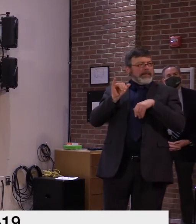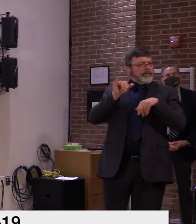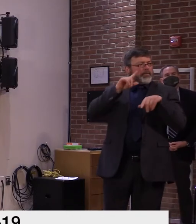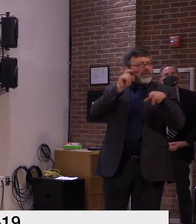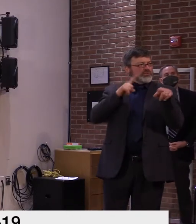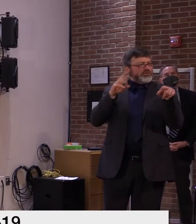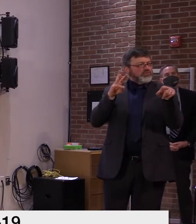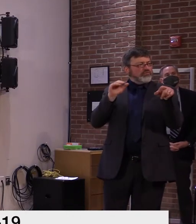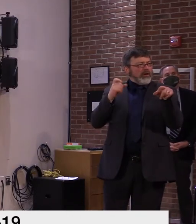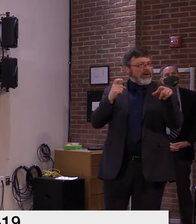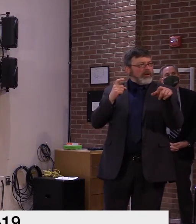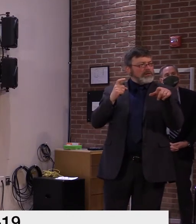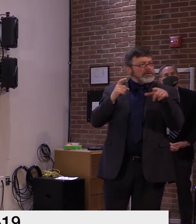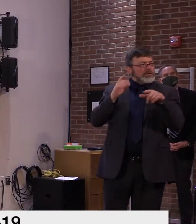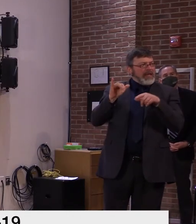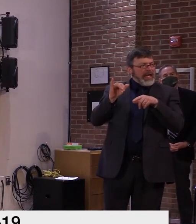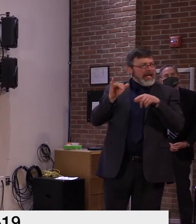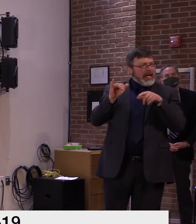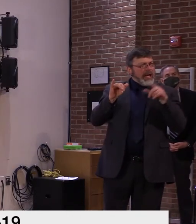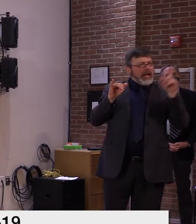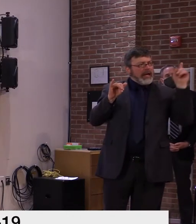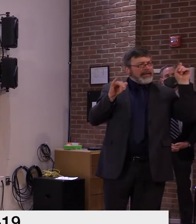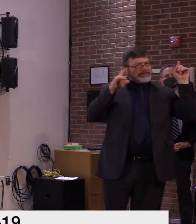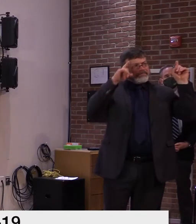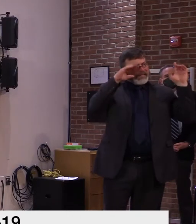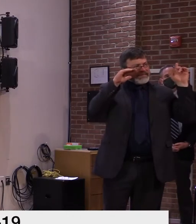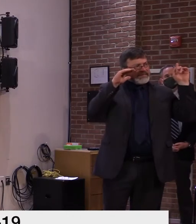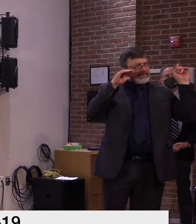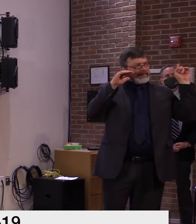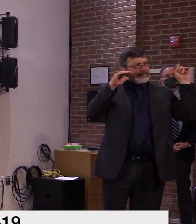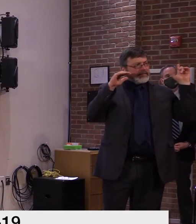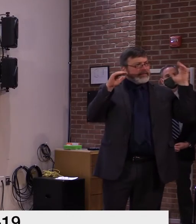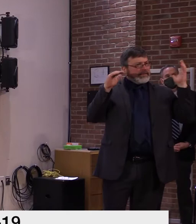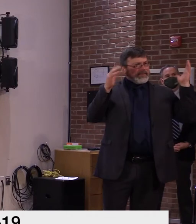our response to the COVID recovery.